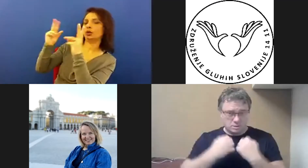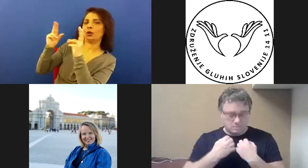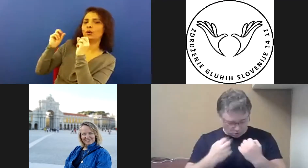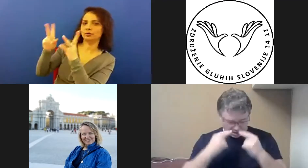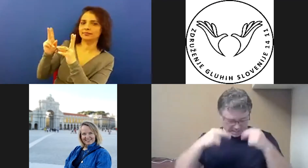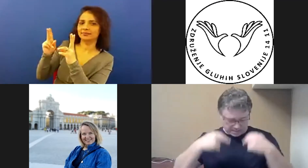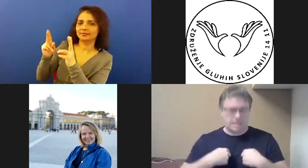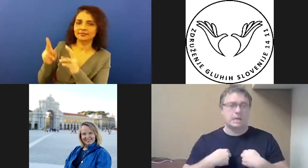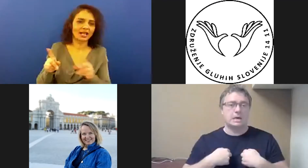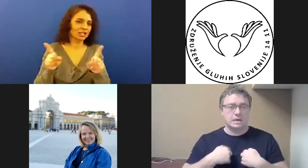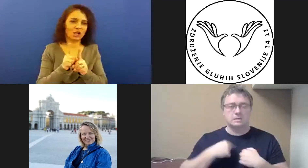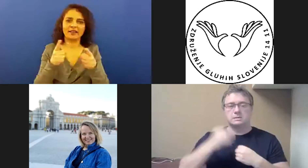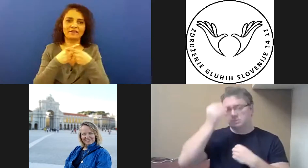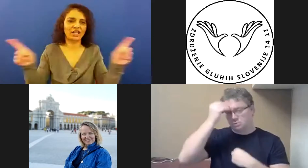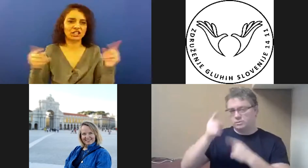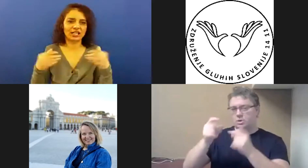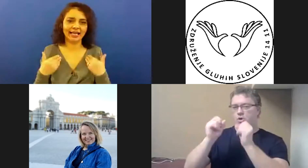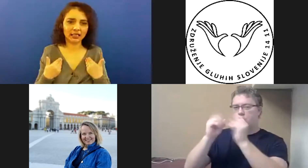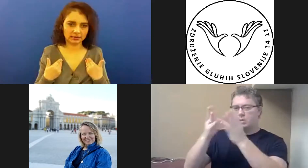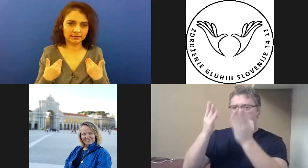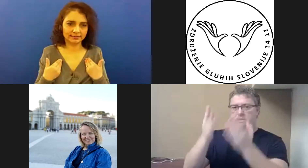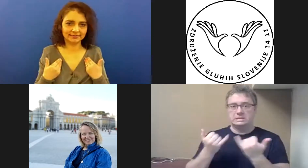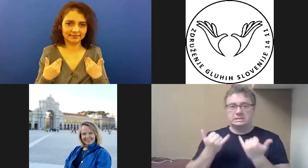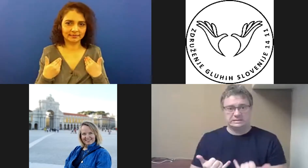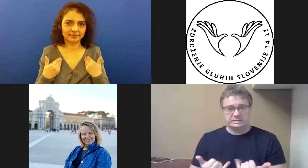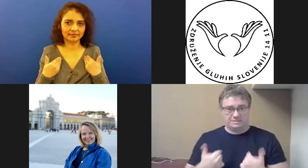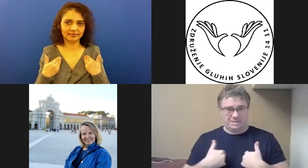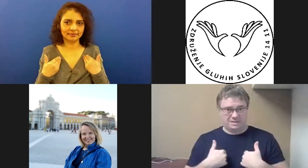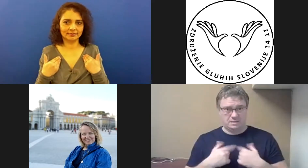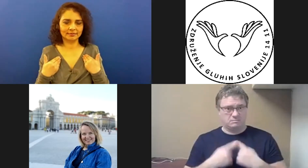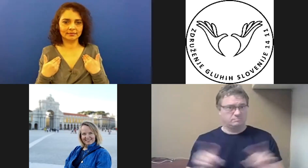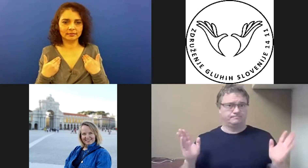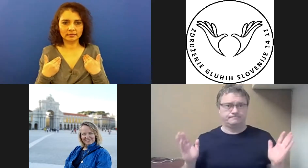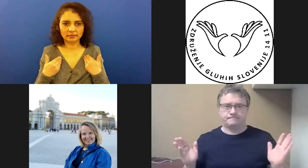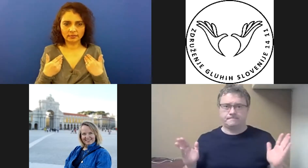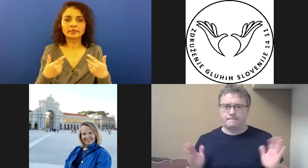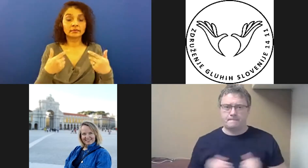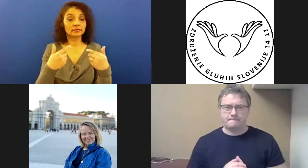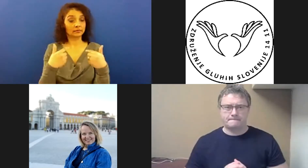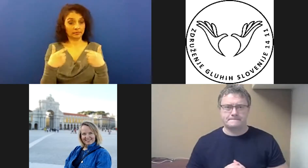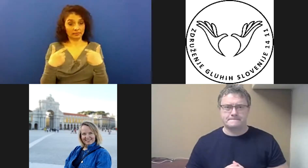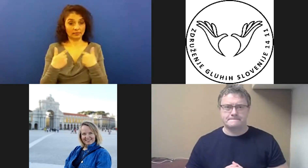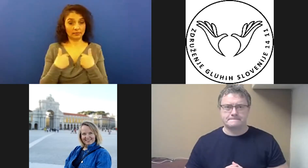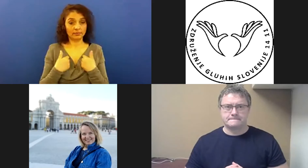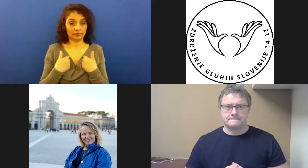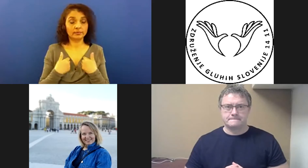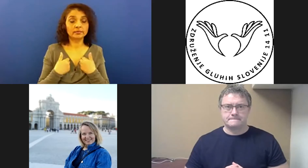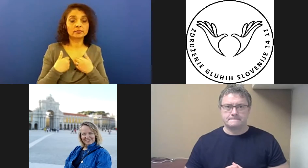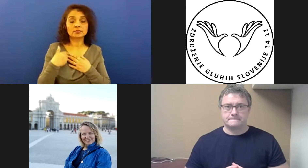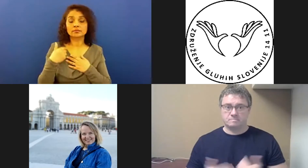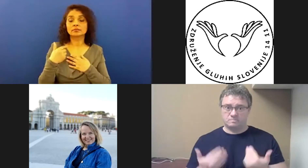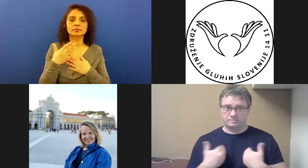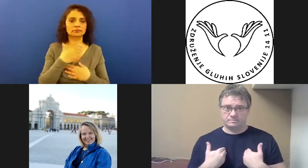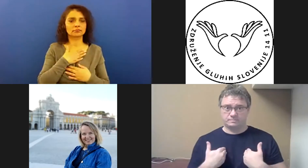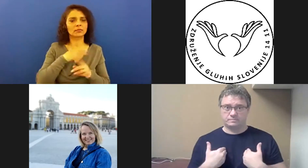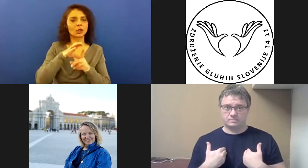Because we're really raised with the idea that it's okay, that it's normal to be abused.